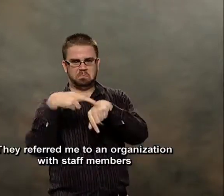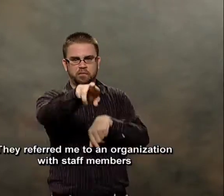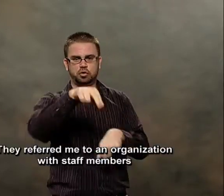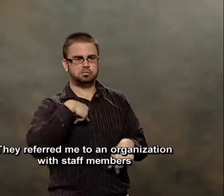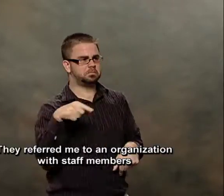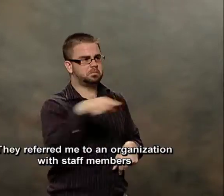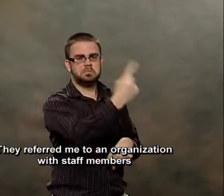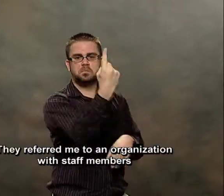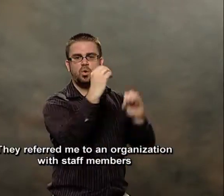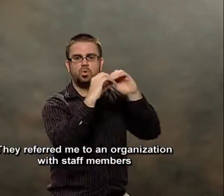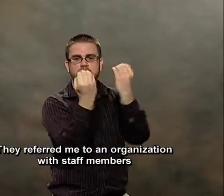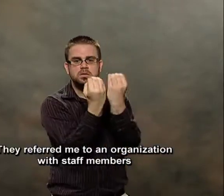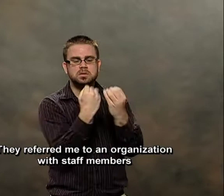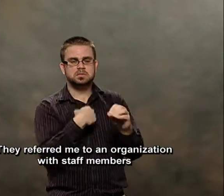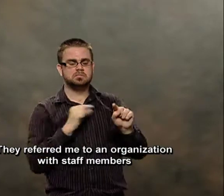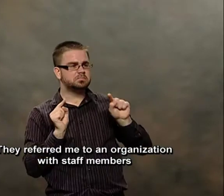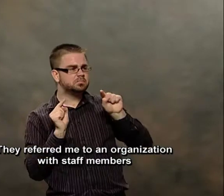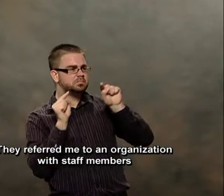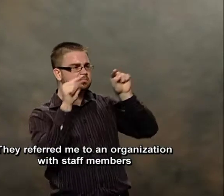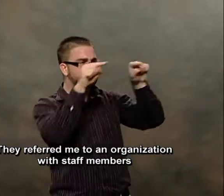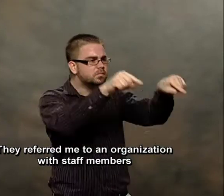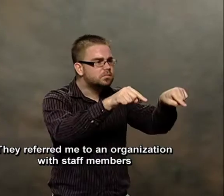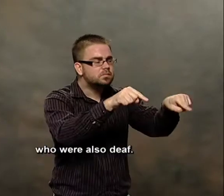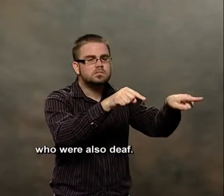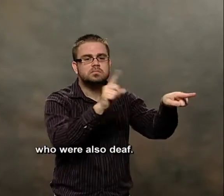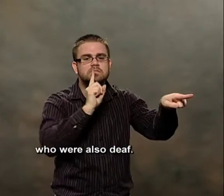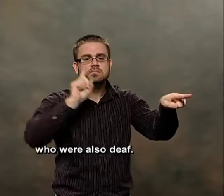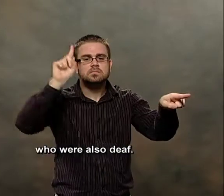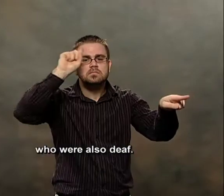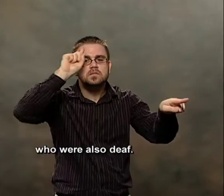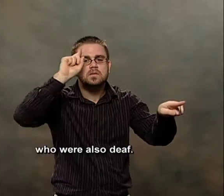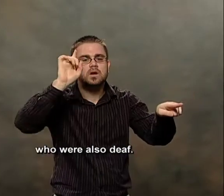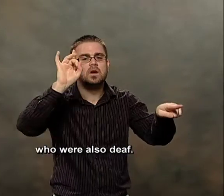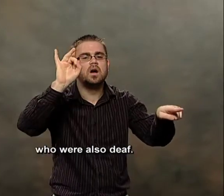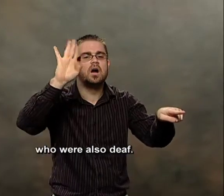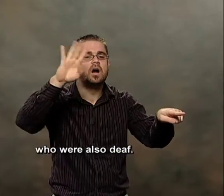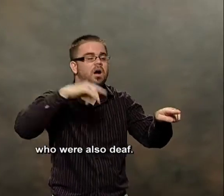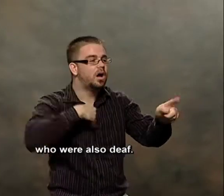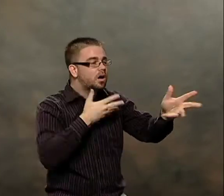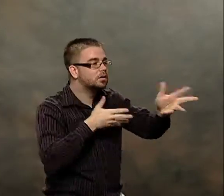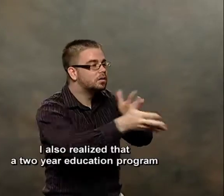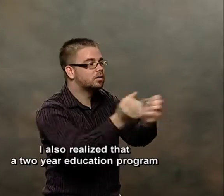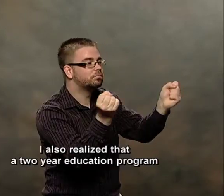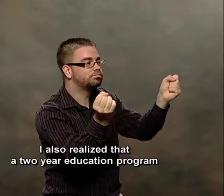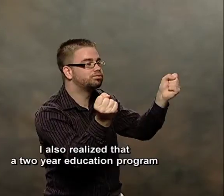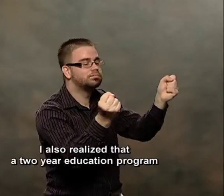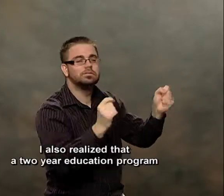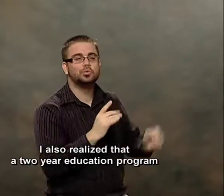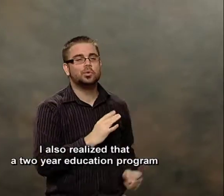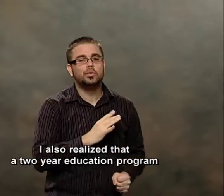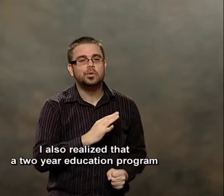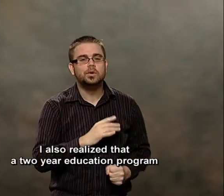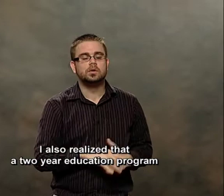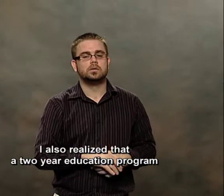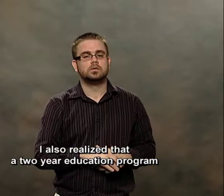me to an organization with staff members who were also deaf. I also realized that a